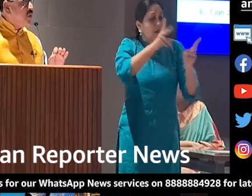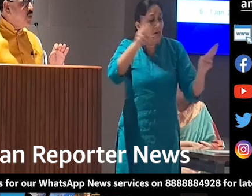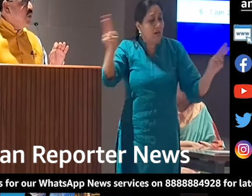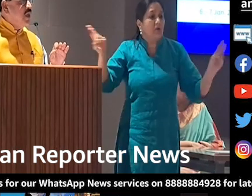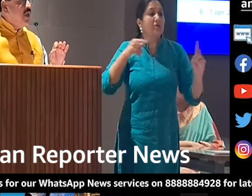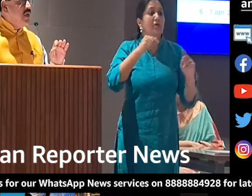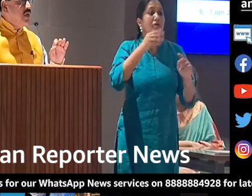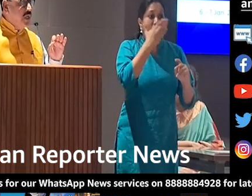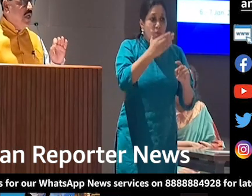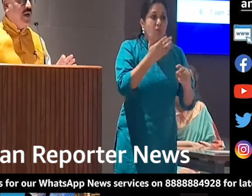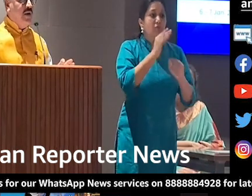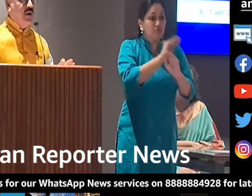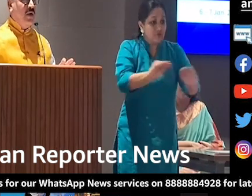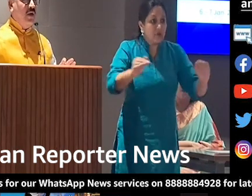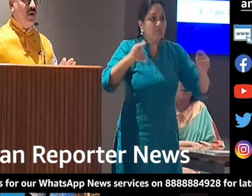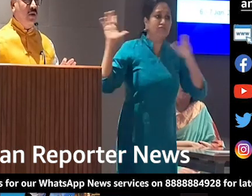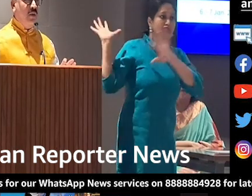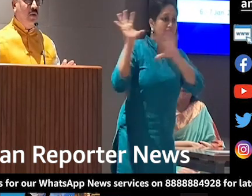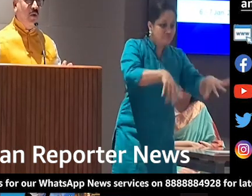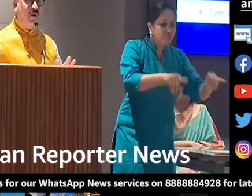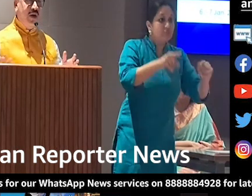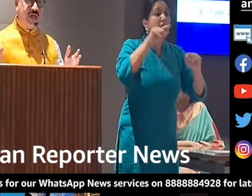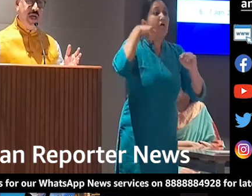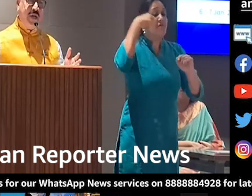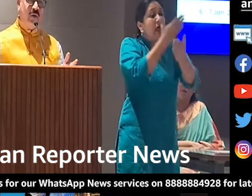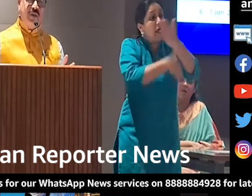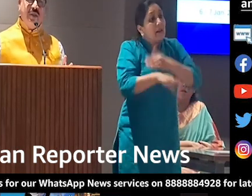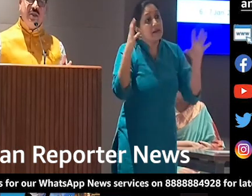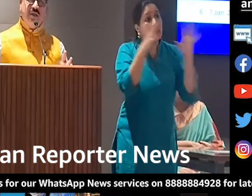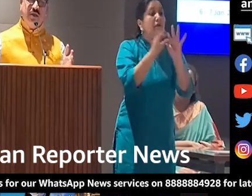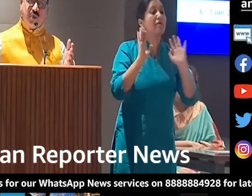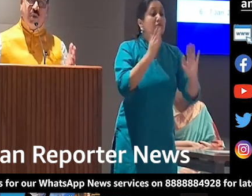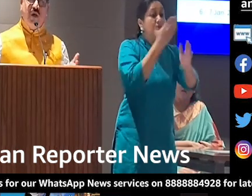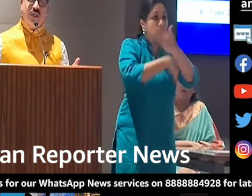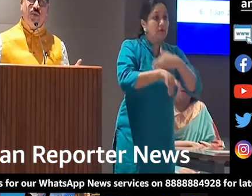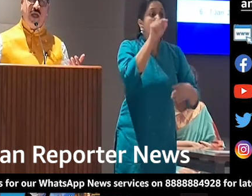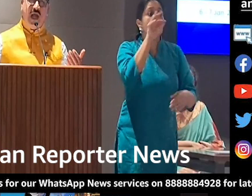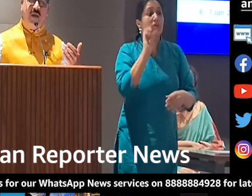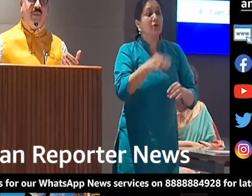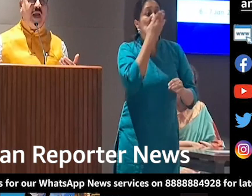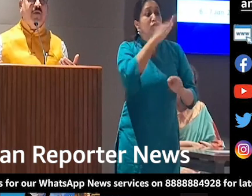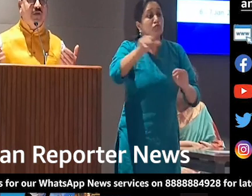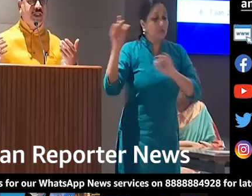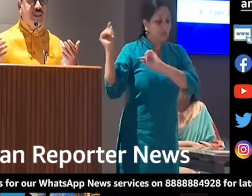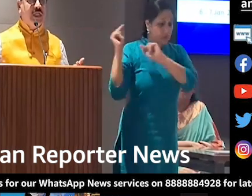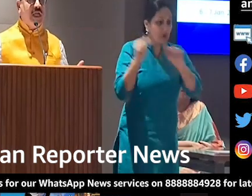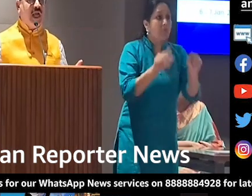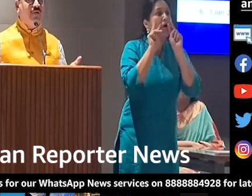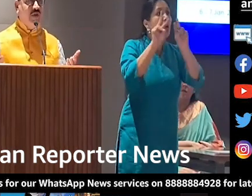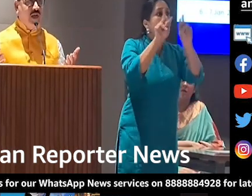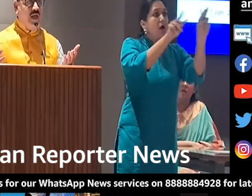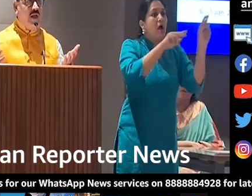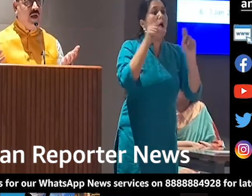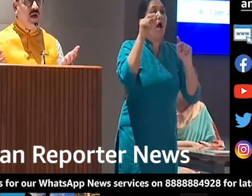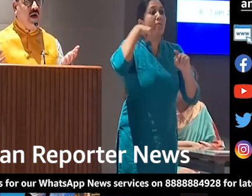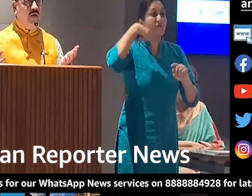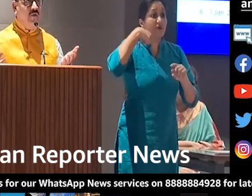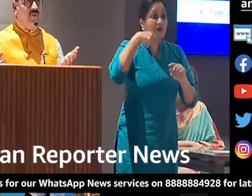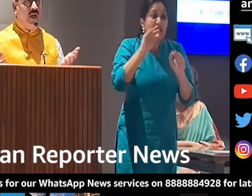our school children. Over 10,000 students will come and will see and